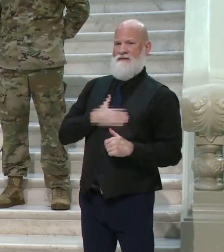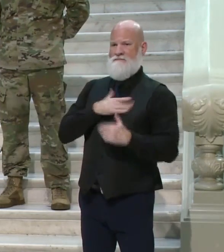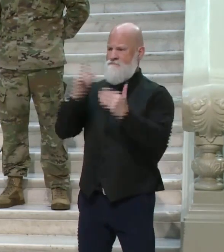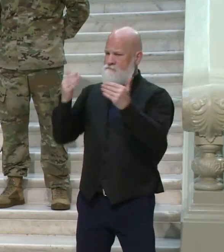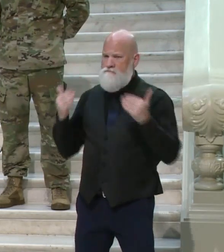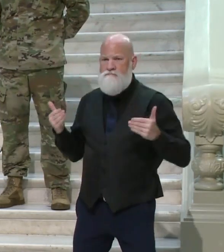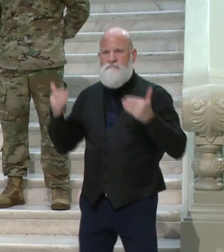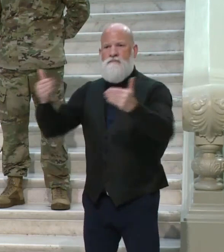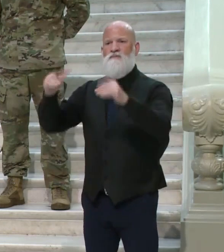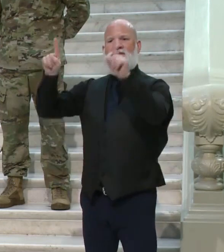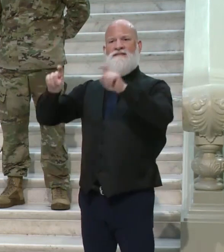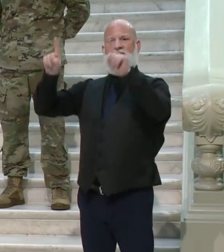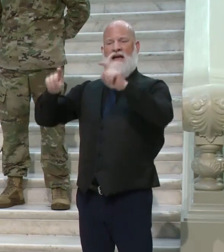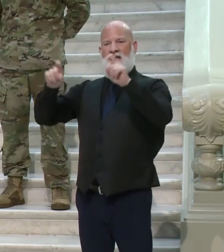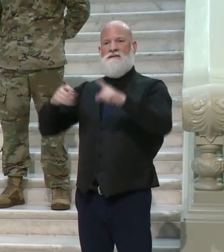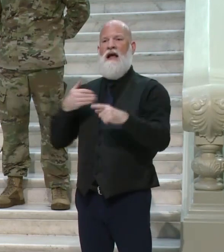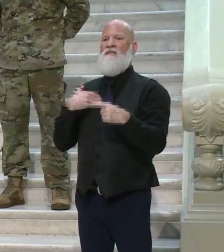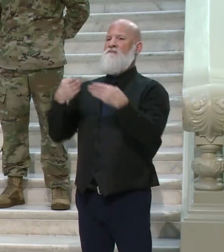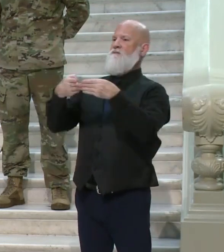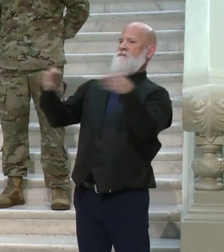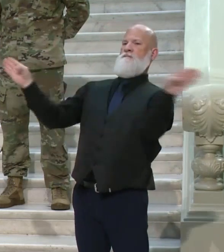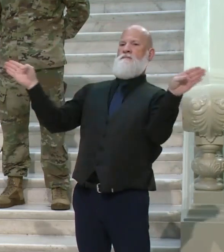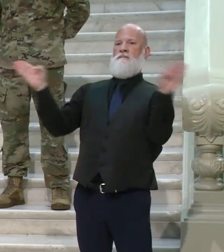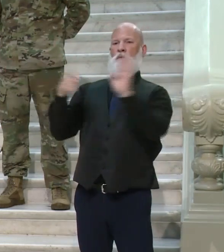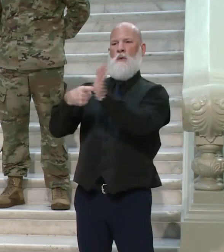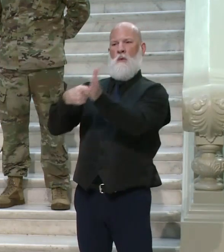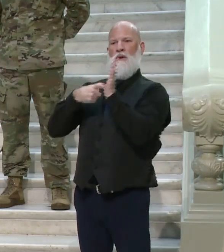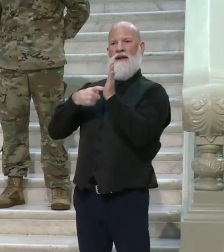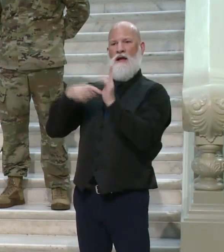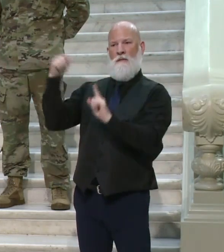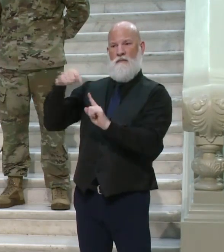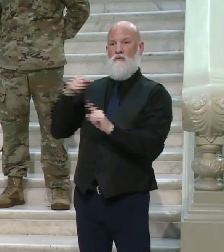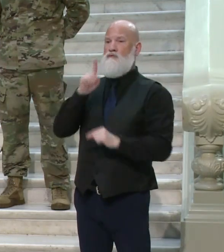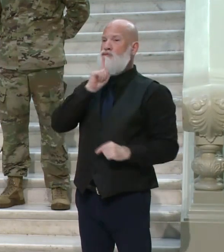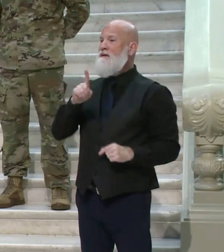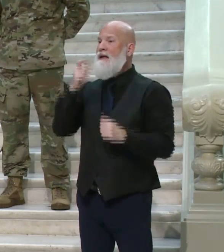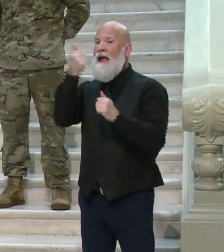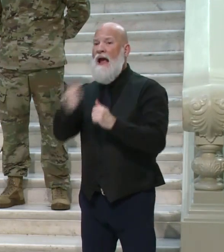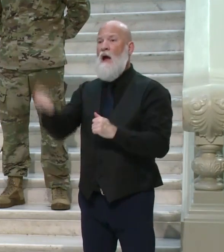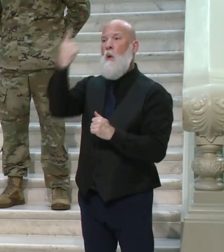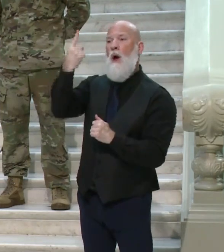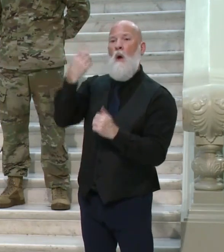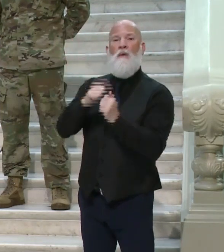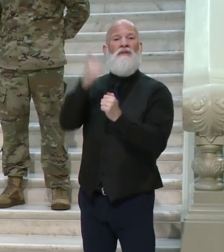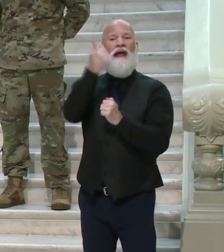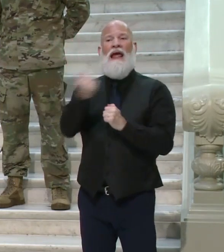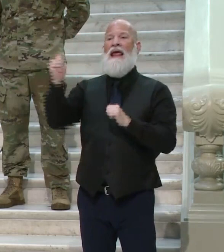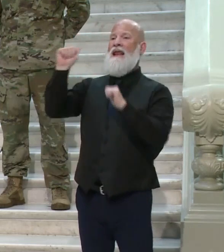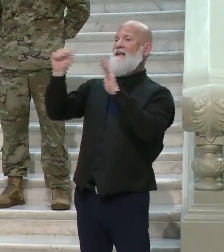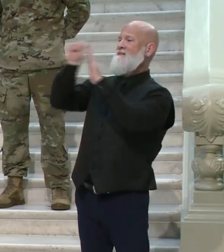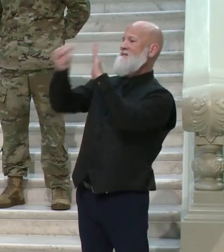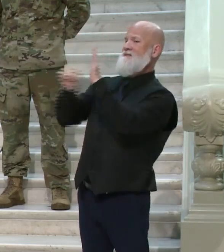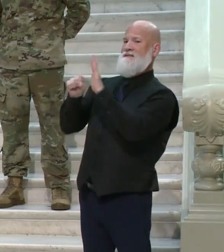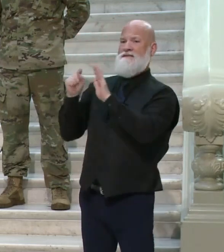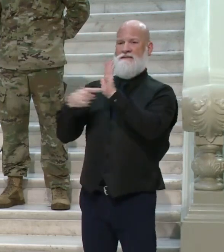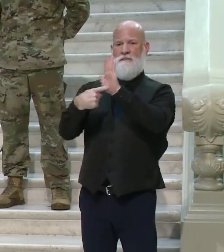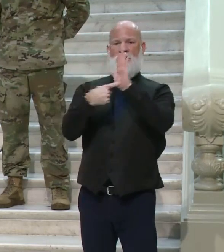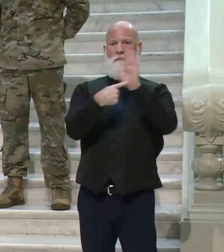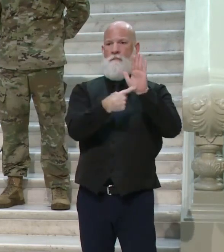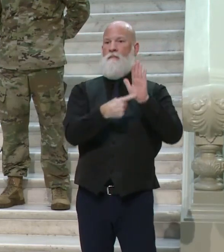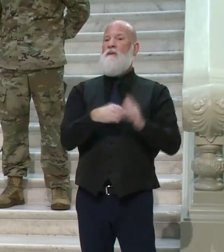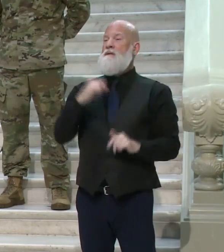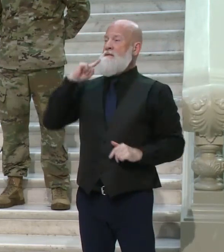criteria. Virtually anyone with any of these even relatively mild symptoms